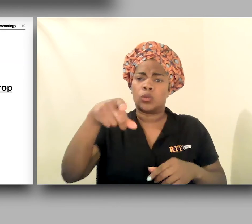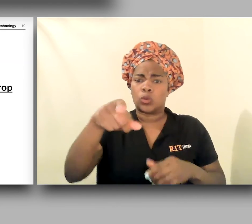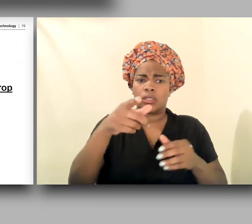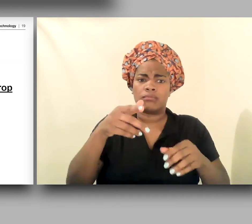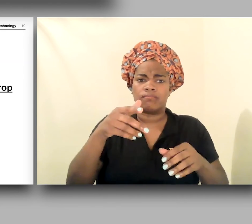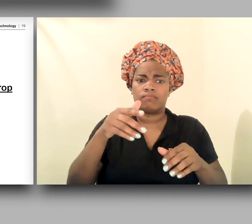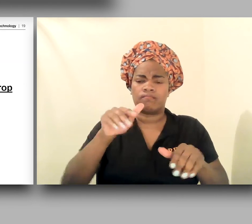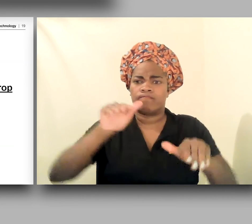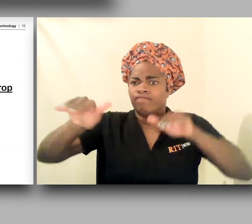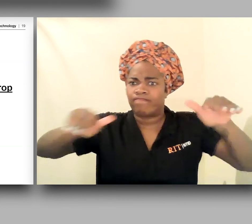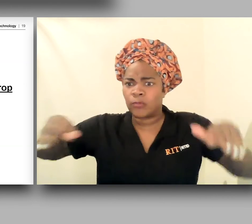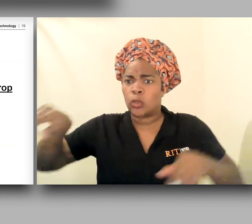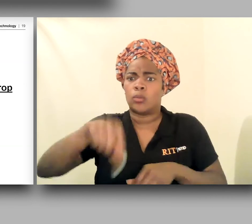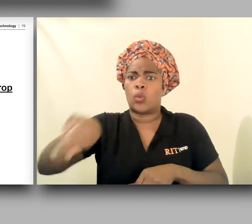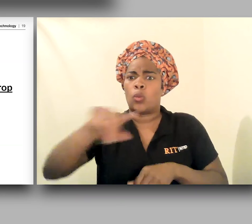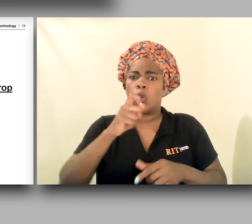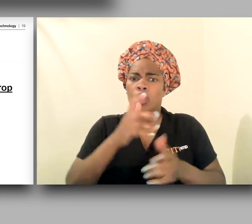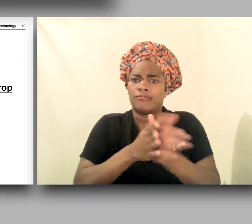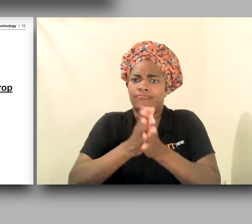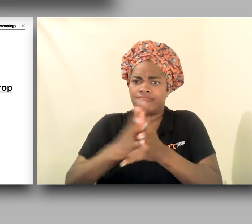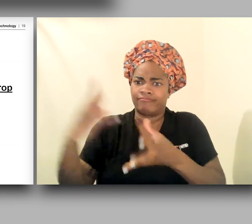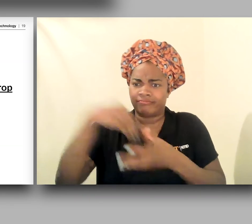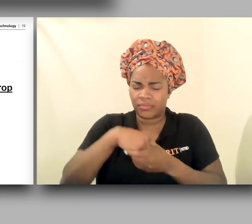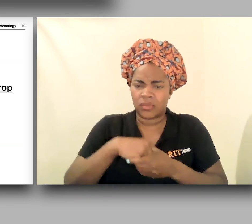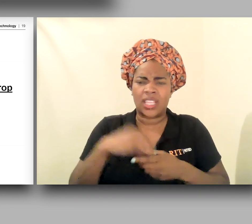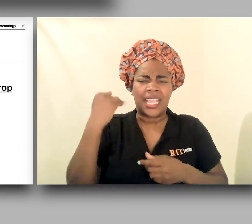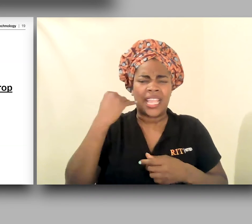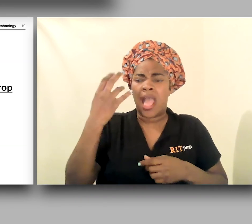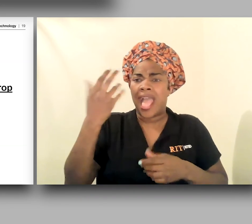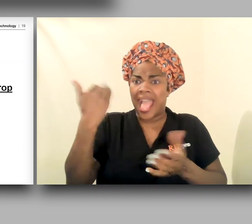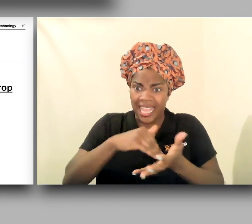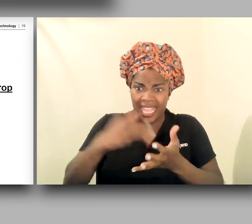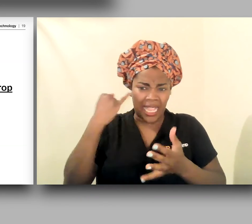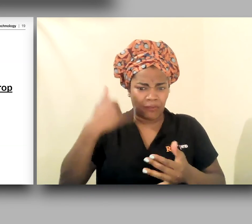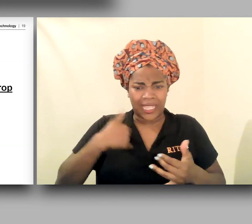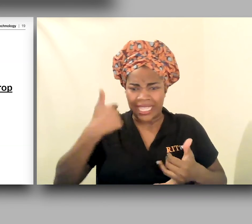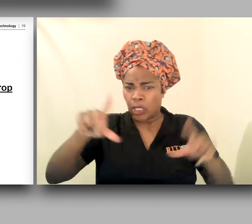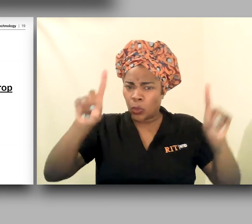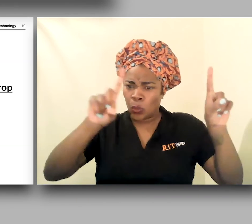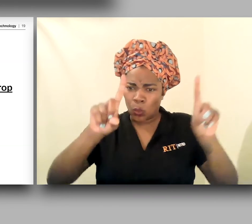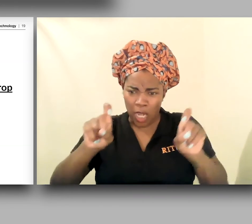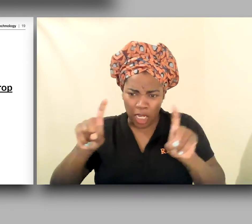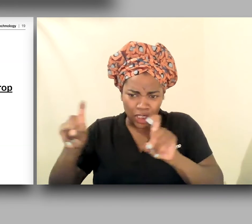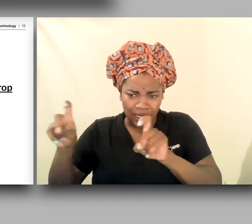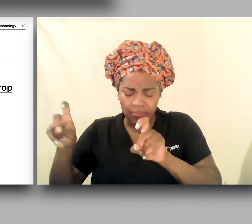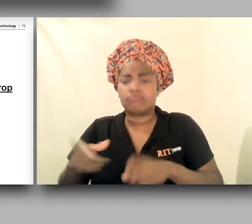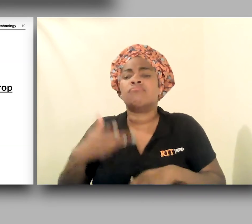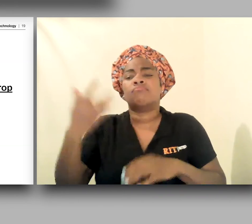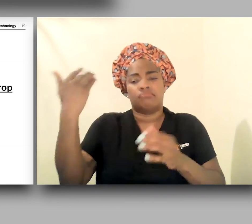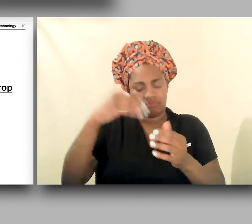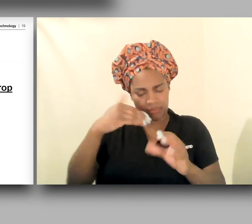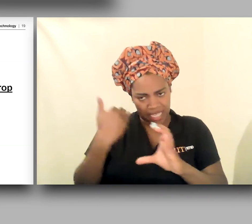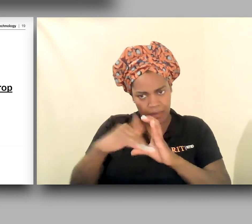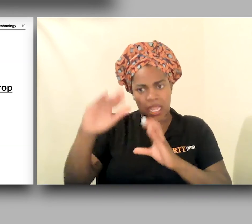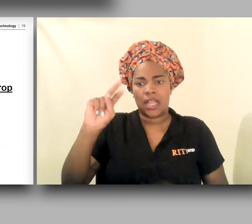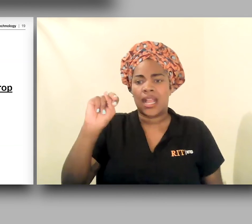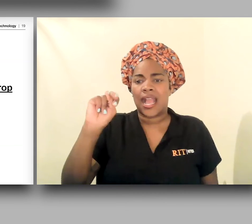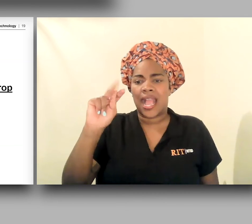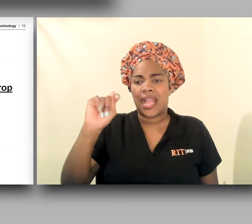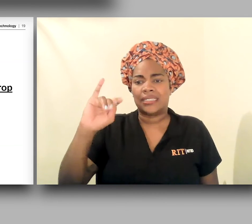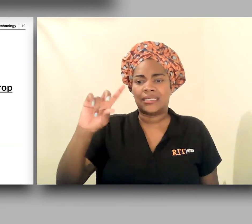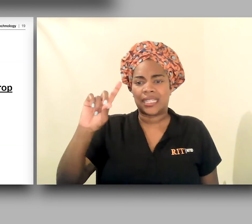really, if you know anybody that wants to get involved or will be motivated to do that, again, email NTID outreach